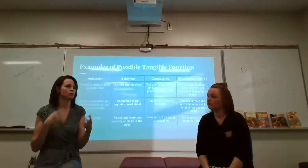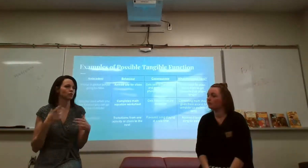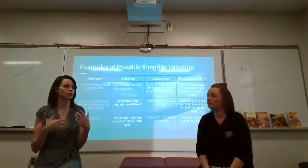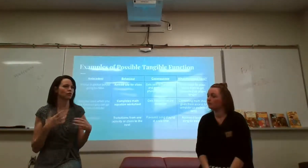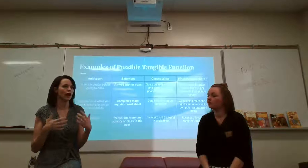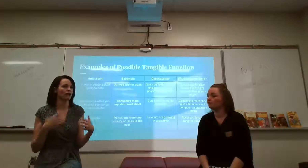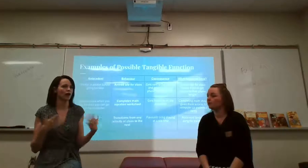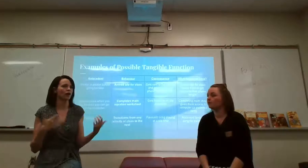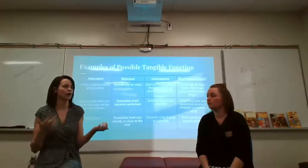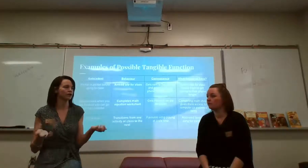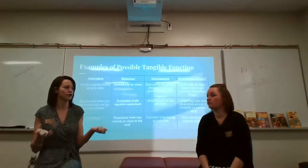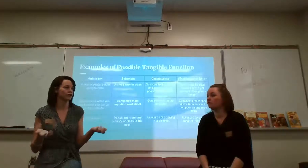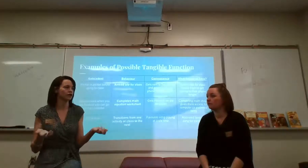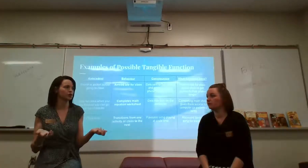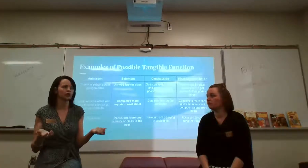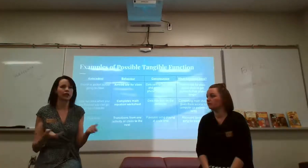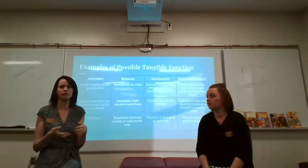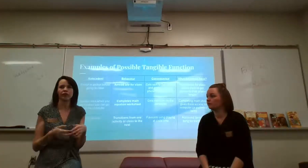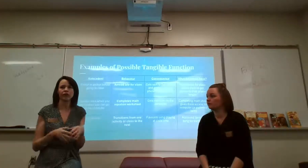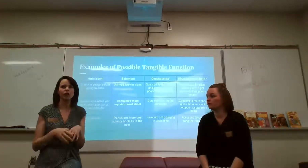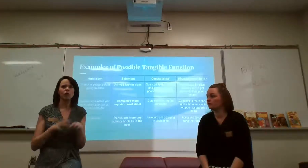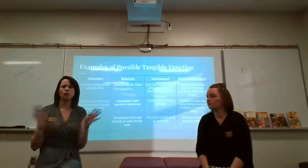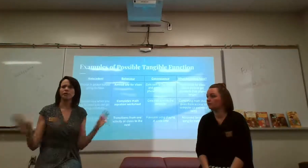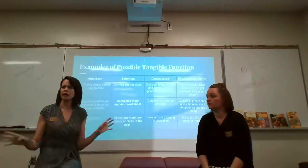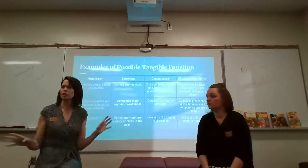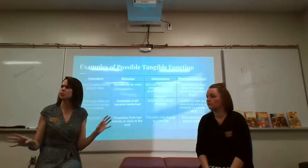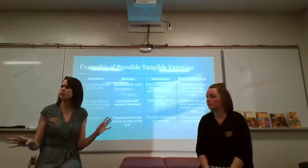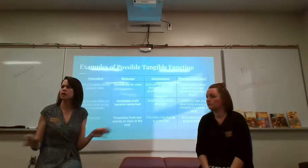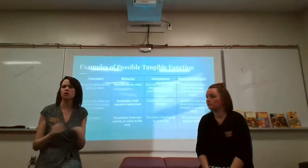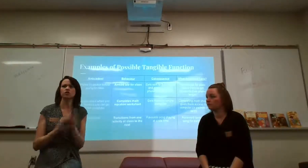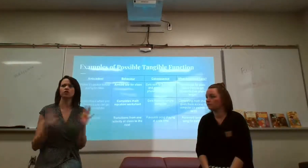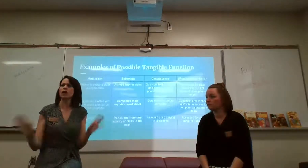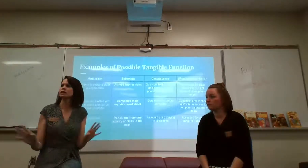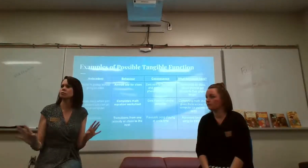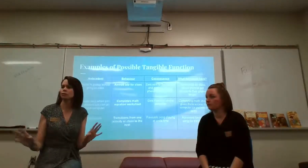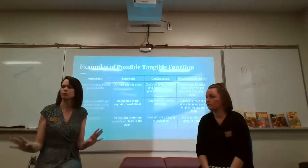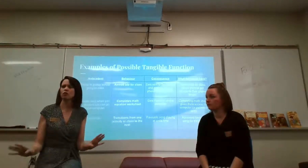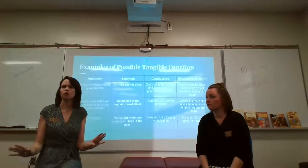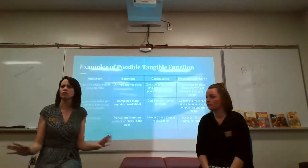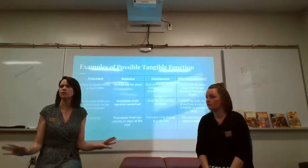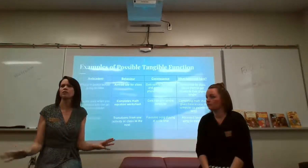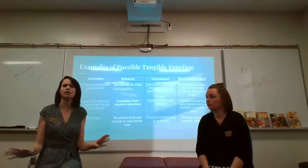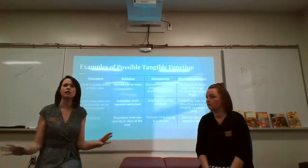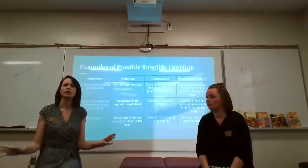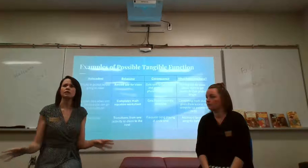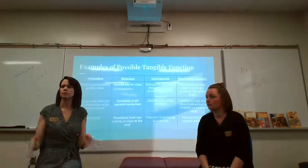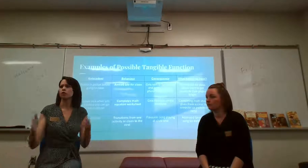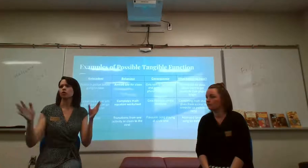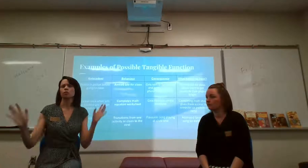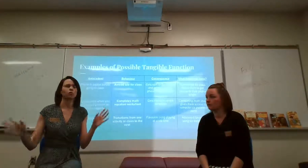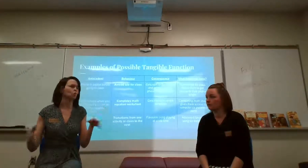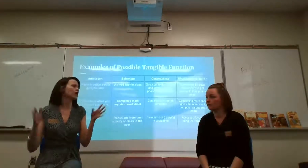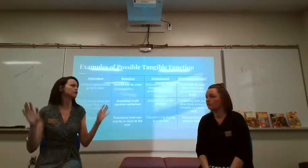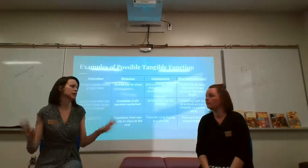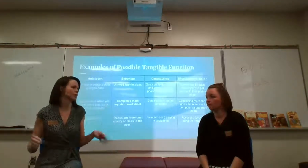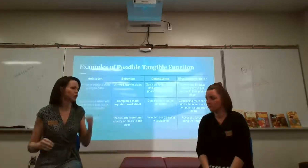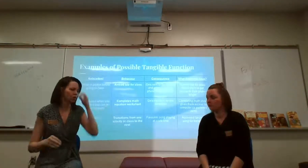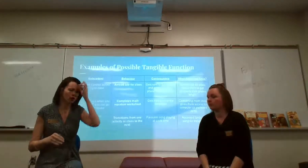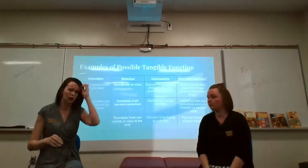when you have that kind of intervention plan of like, when he's engaging in problem behavior, I'll distract him and bring him over to his favorite, water table or